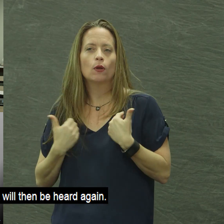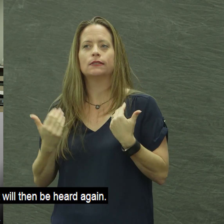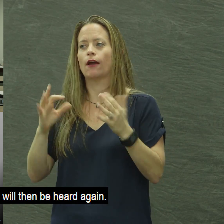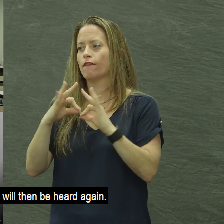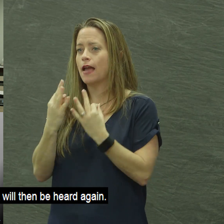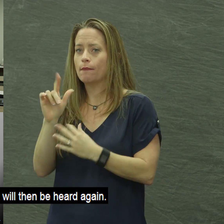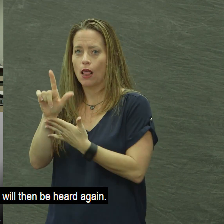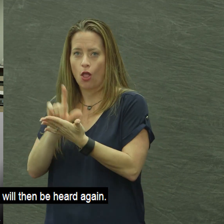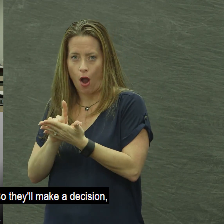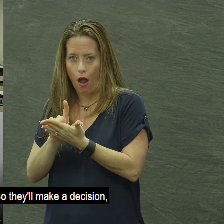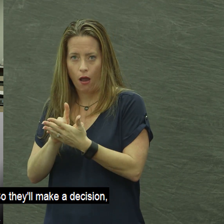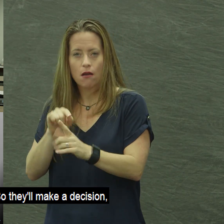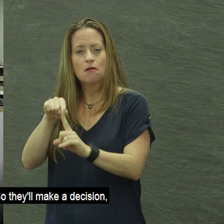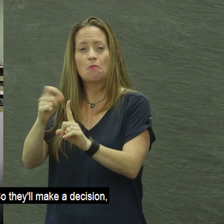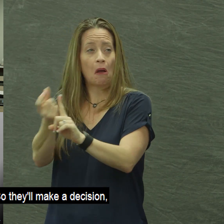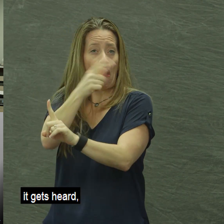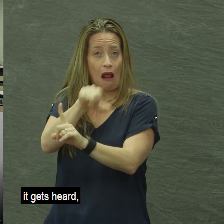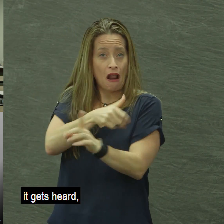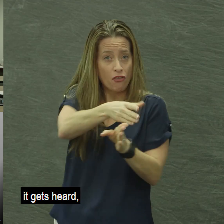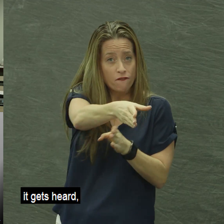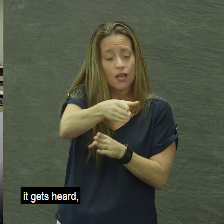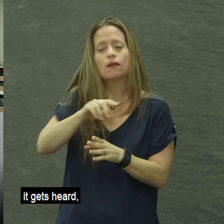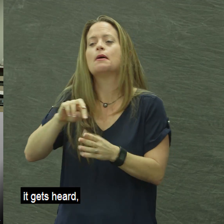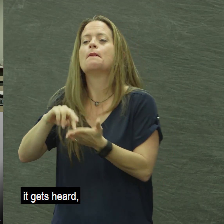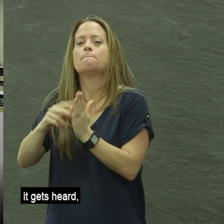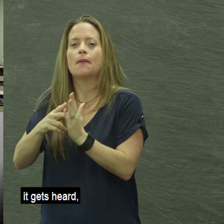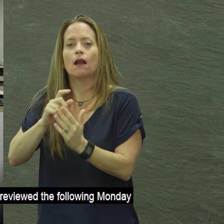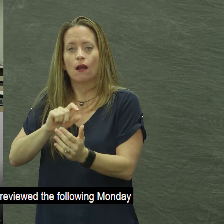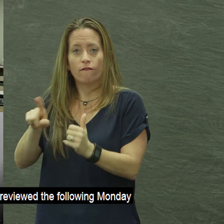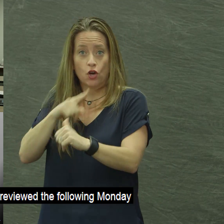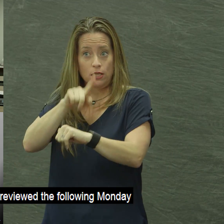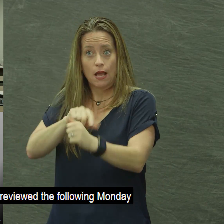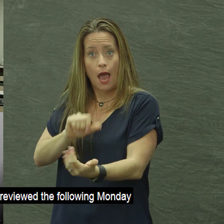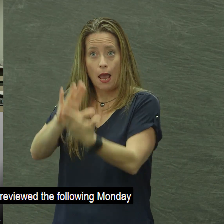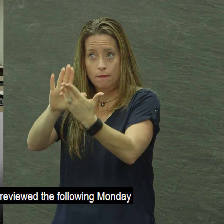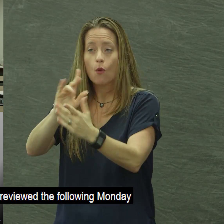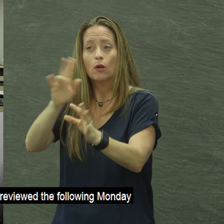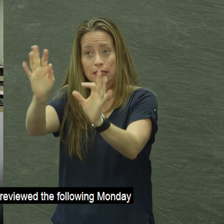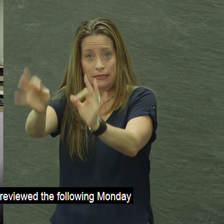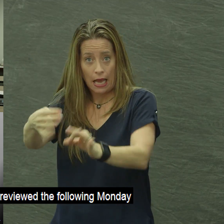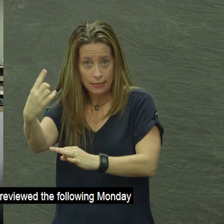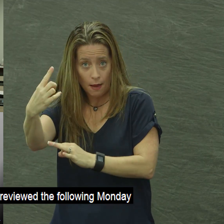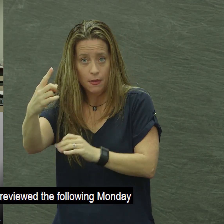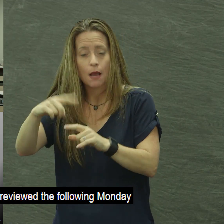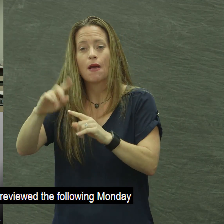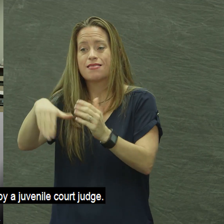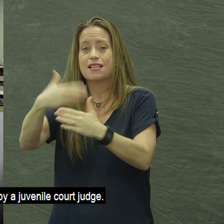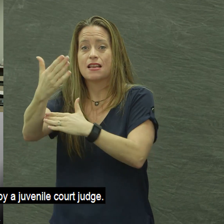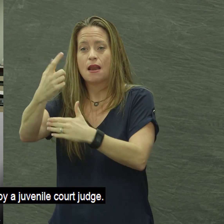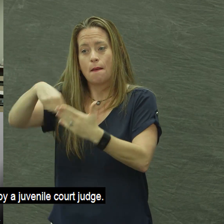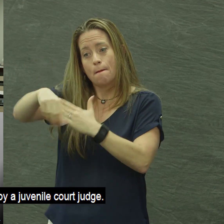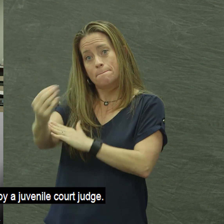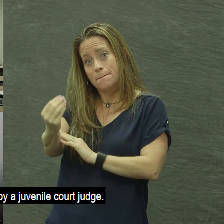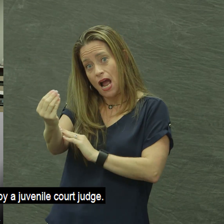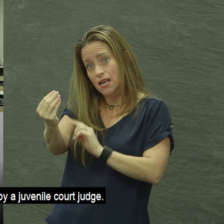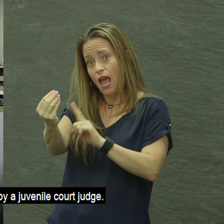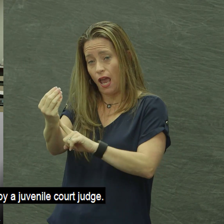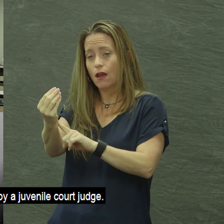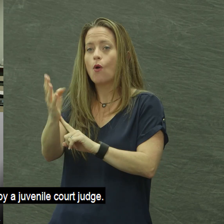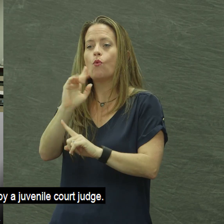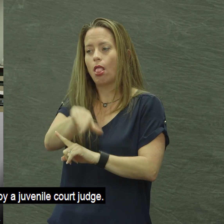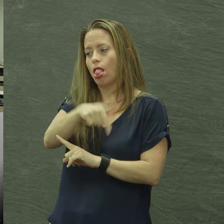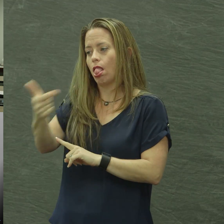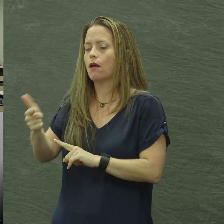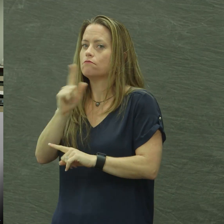heard again. So they'll make a decision, it gets heard, but it's reviewed the following Monday by a juvenile court